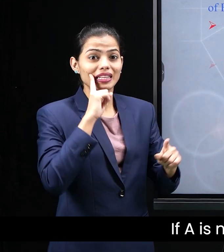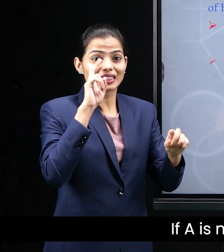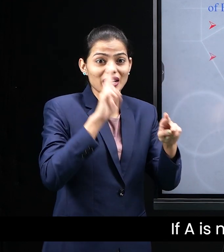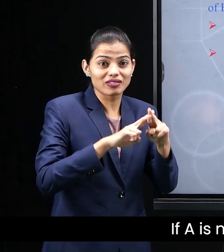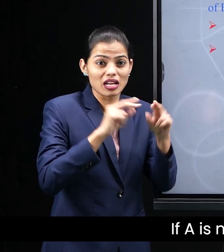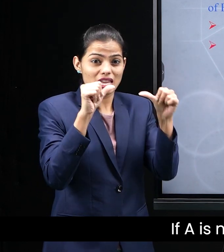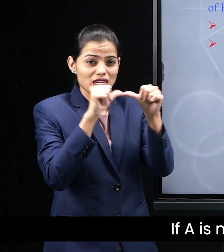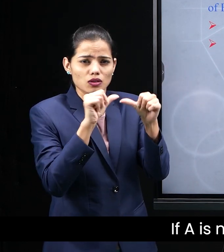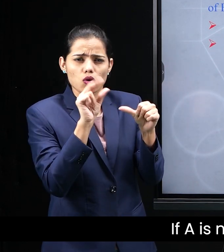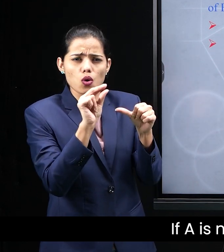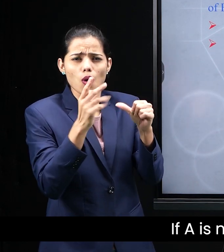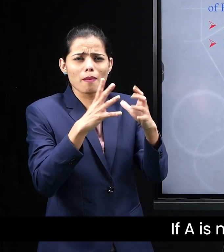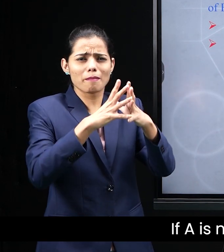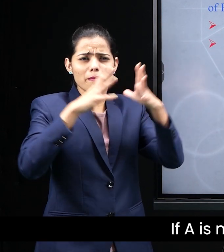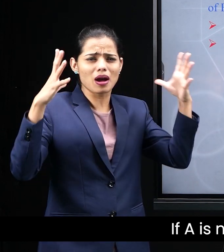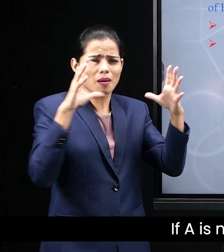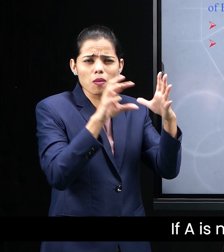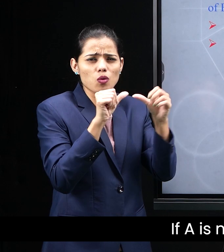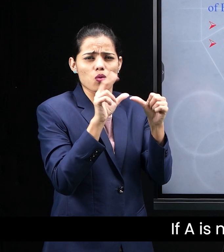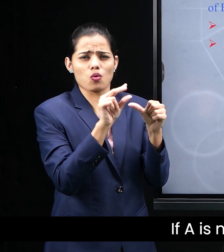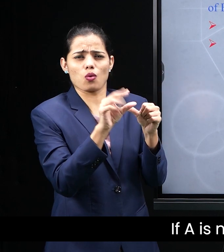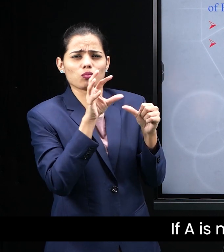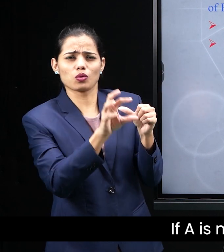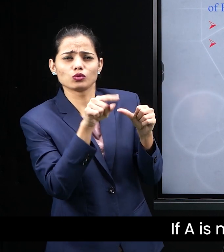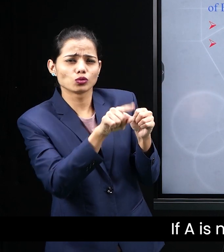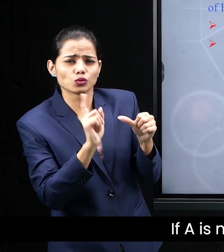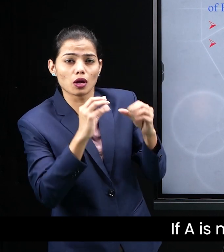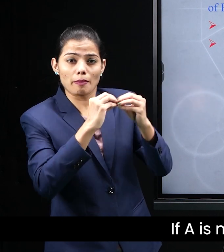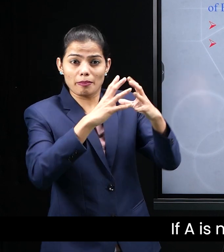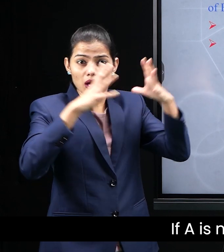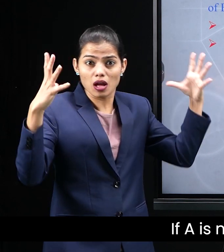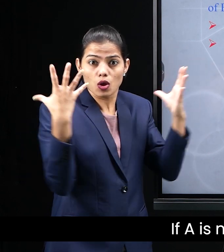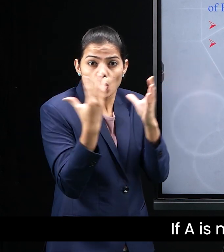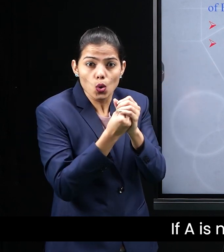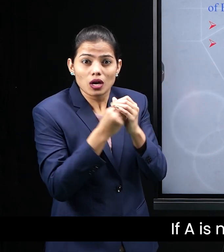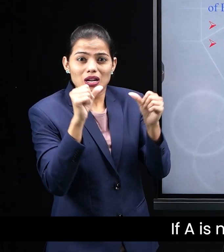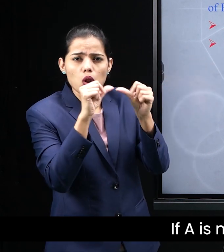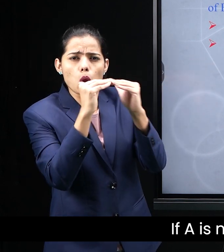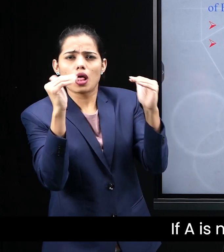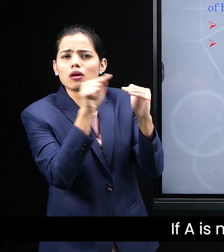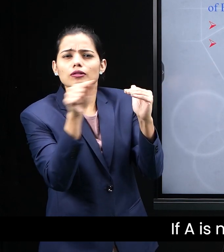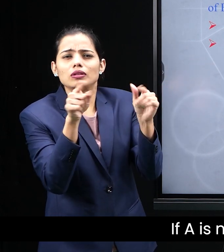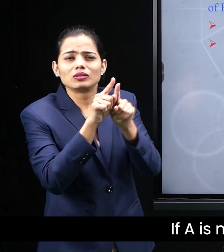If A is not a subset of B, we write A not subset B.